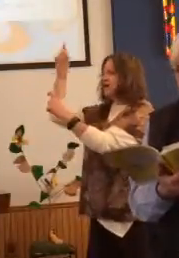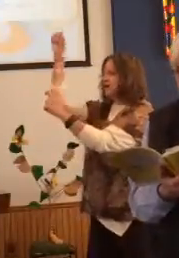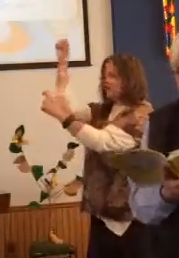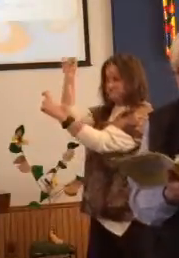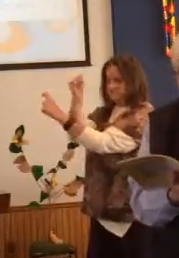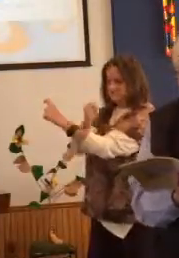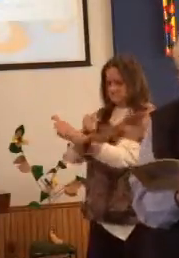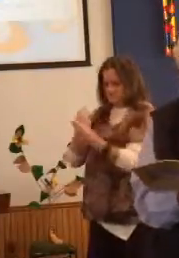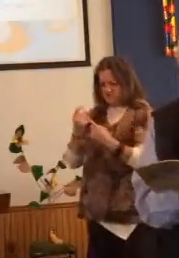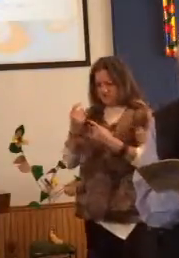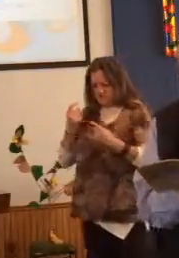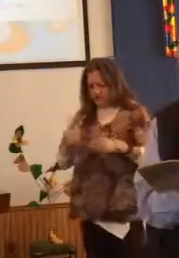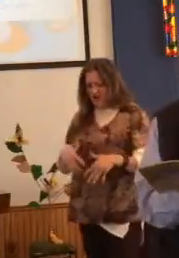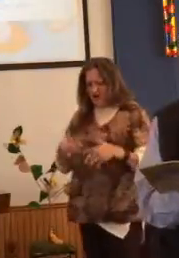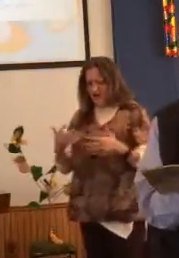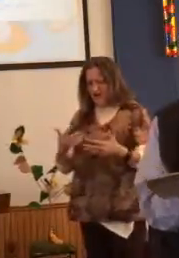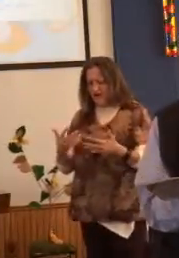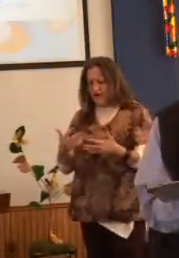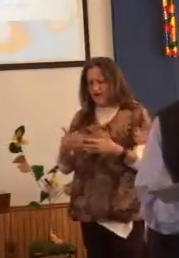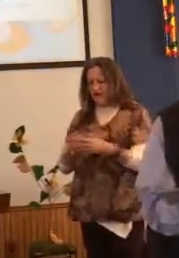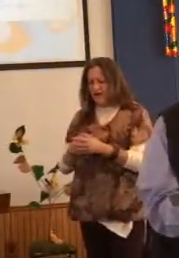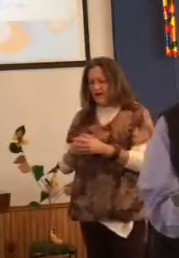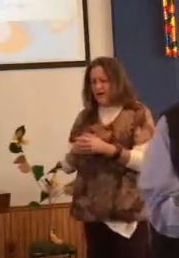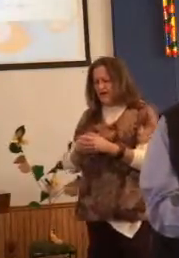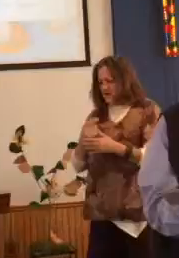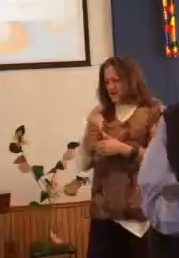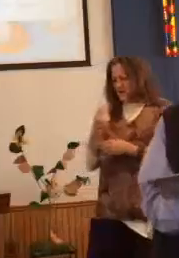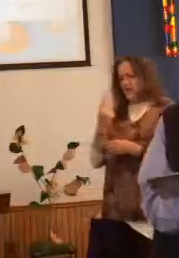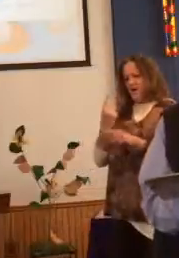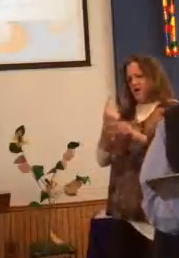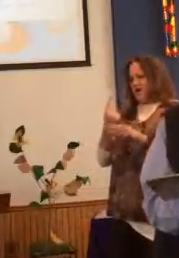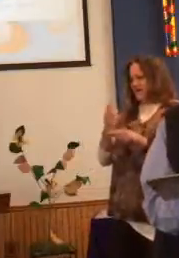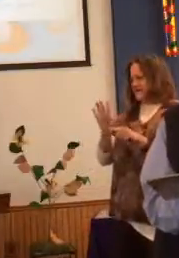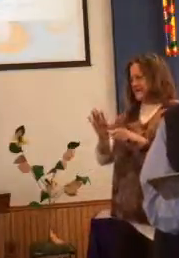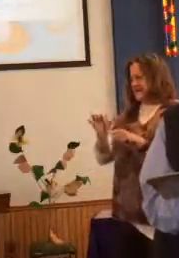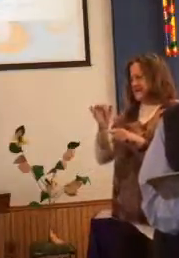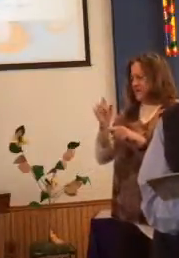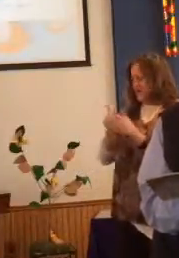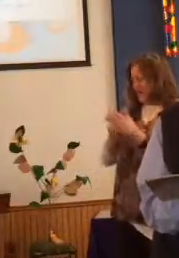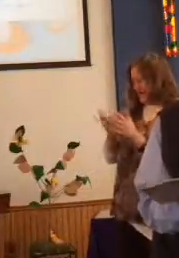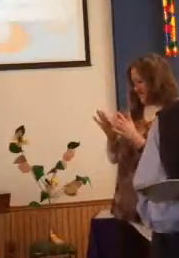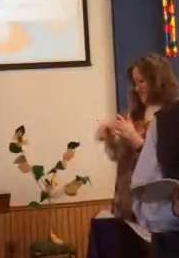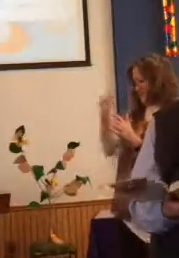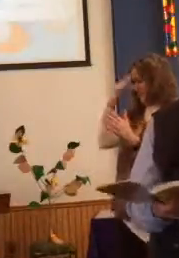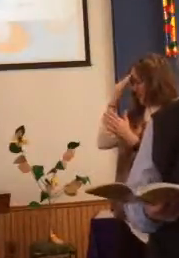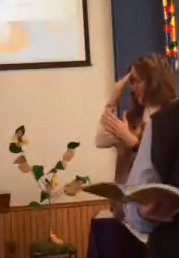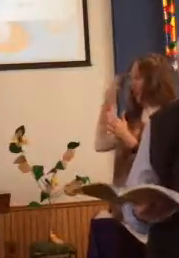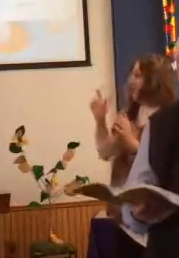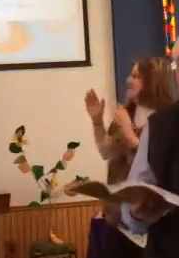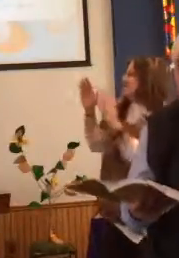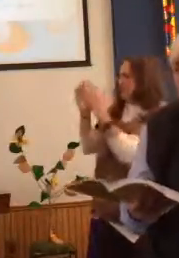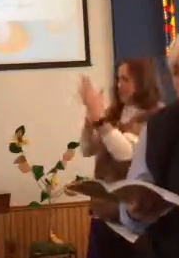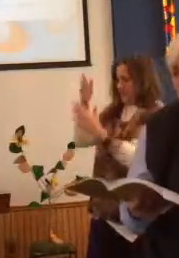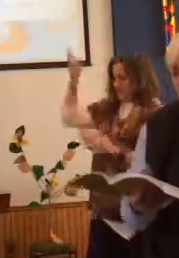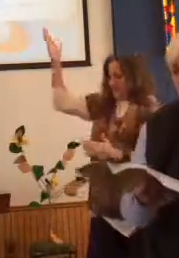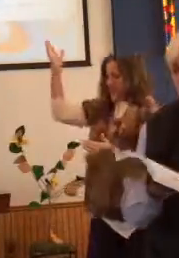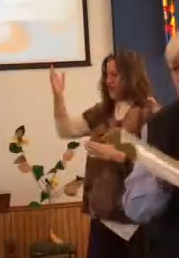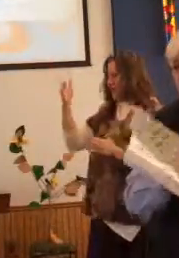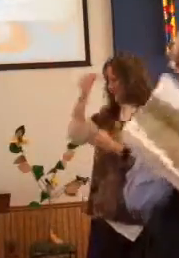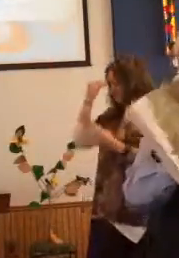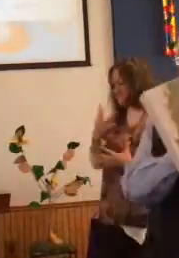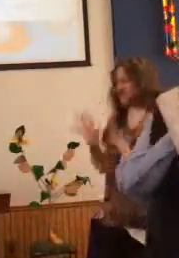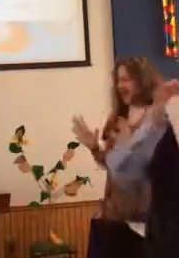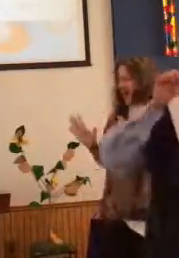these whispered in anguish, "Don't say it, even if it's true. What else can we do?"